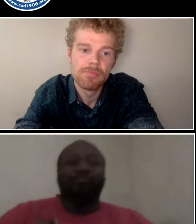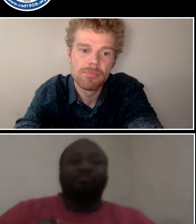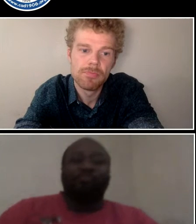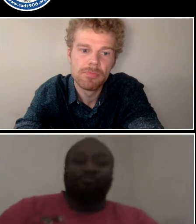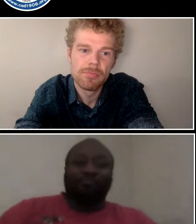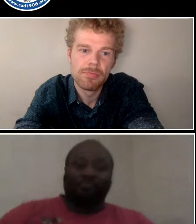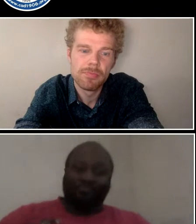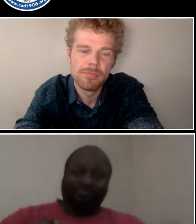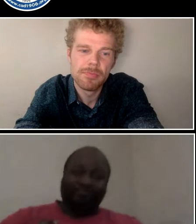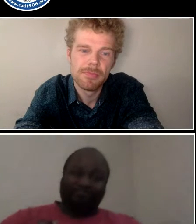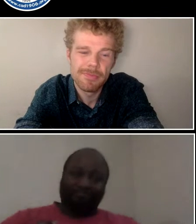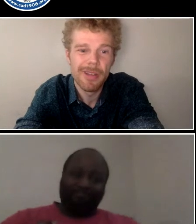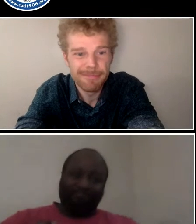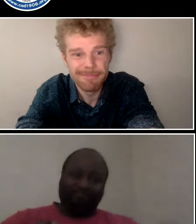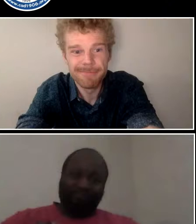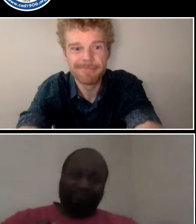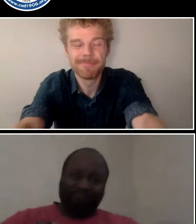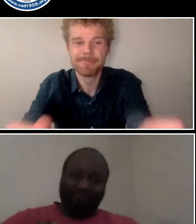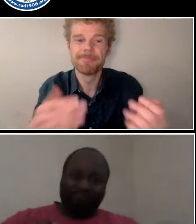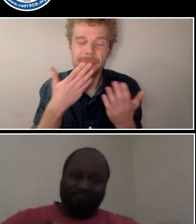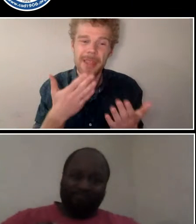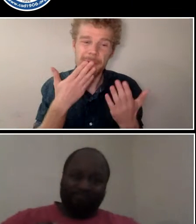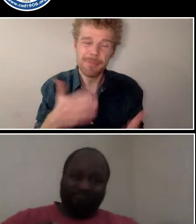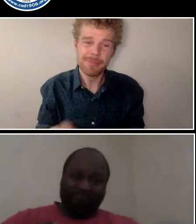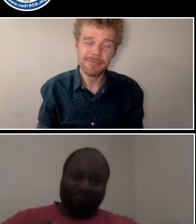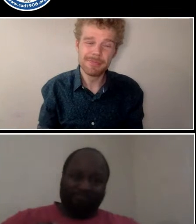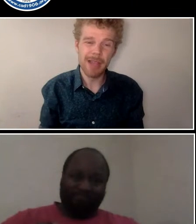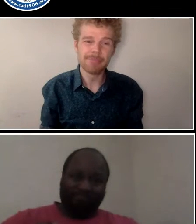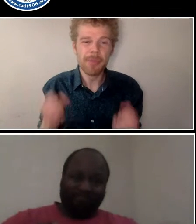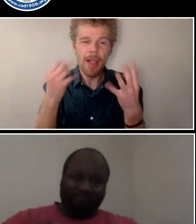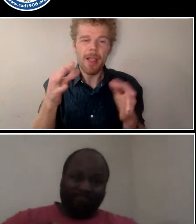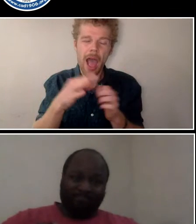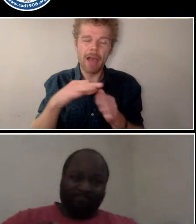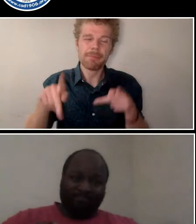expensive. And yes, I know that.